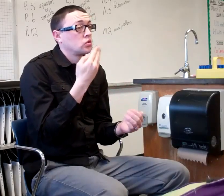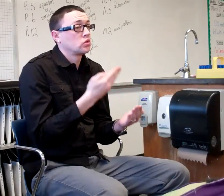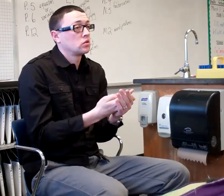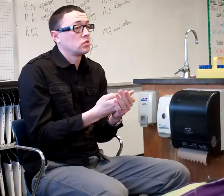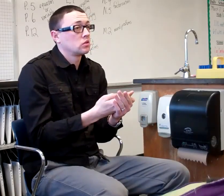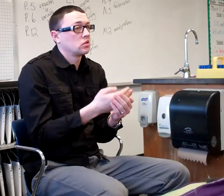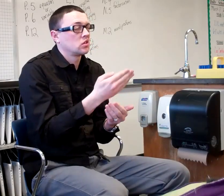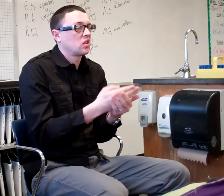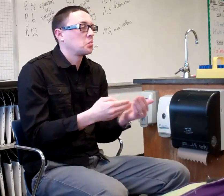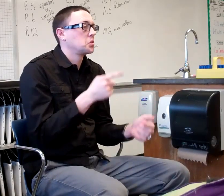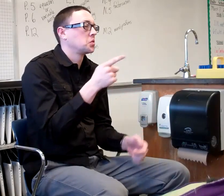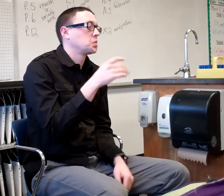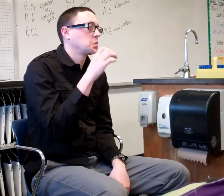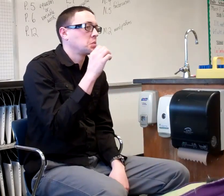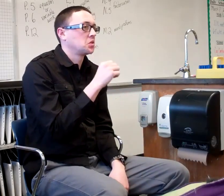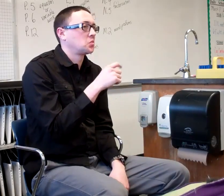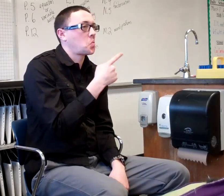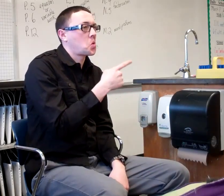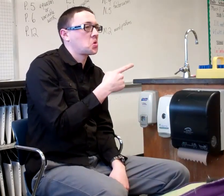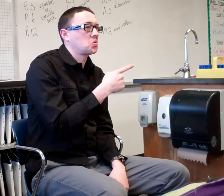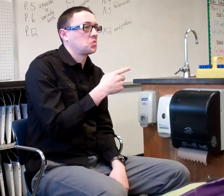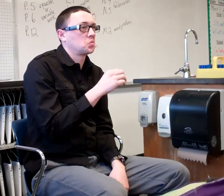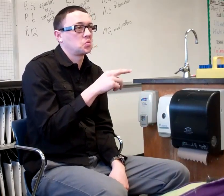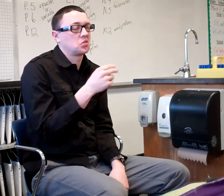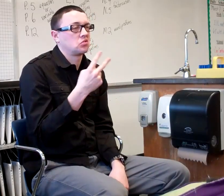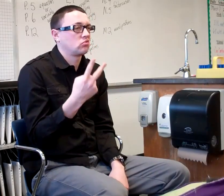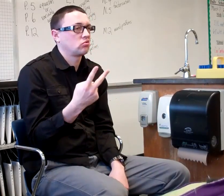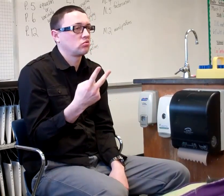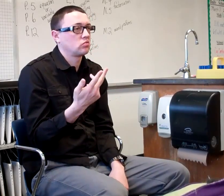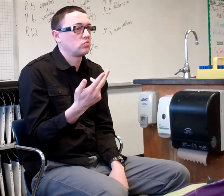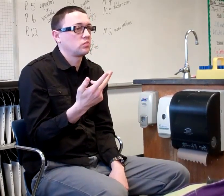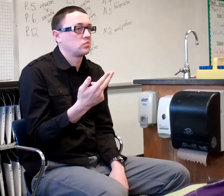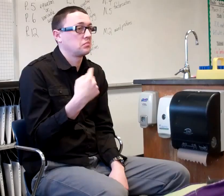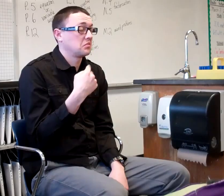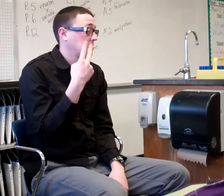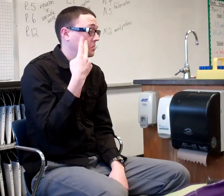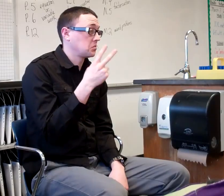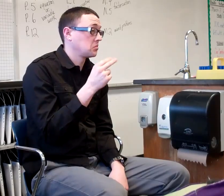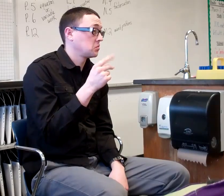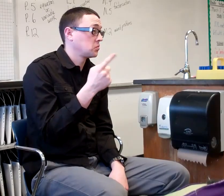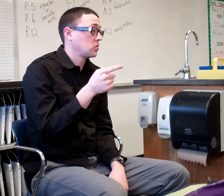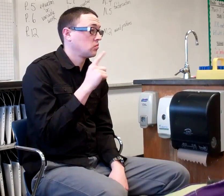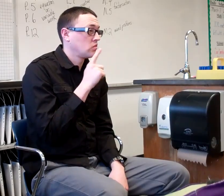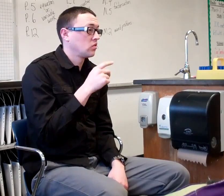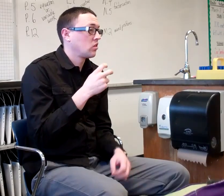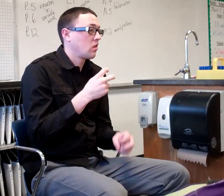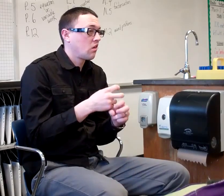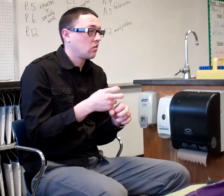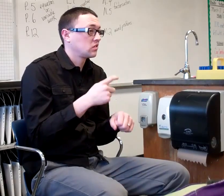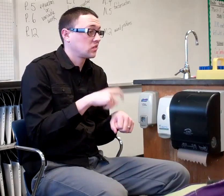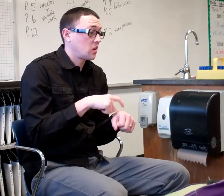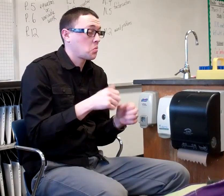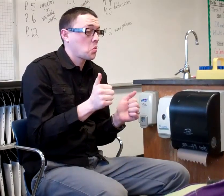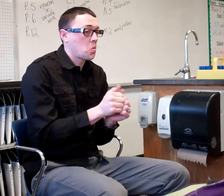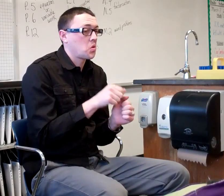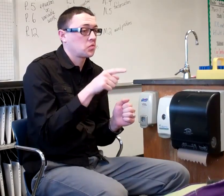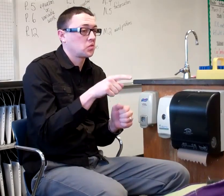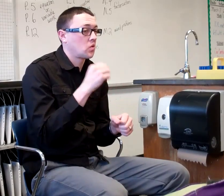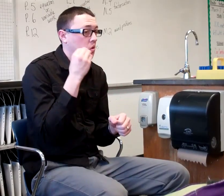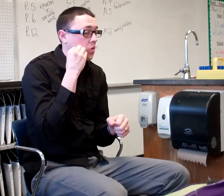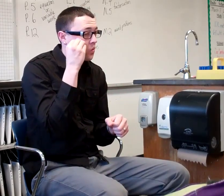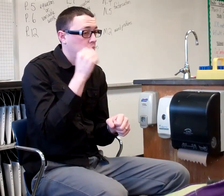one or two at the most. I didn't see anybody that really struggled. I gave you feedback on it on 6-6